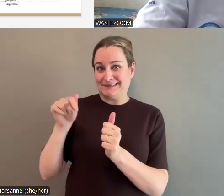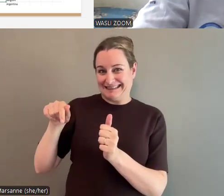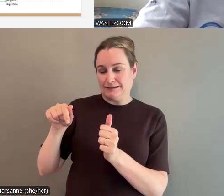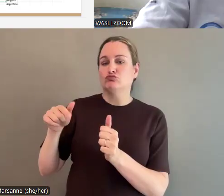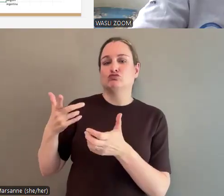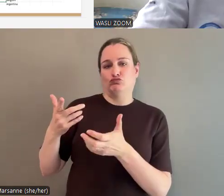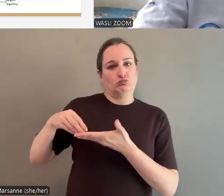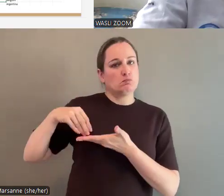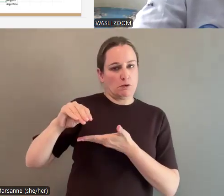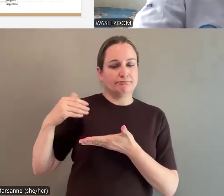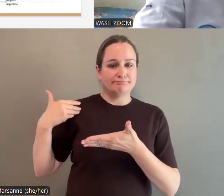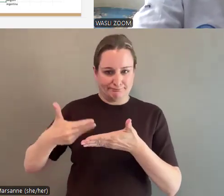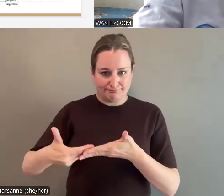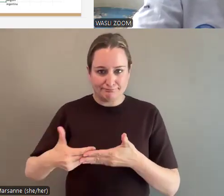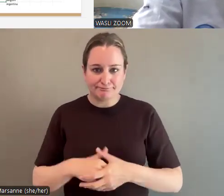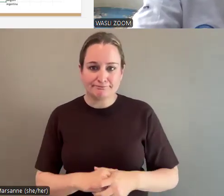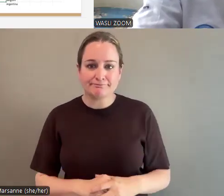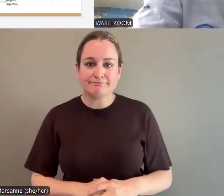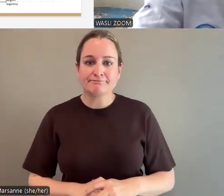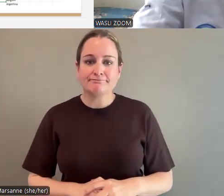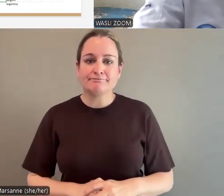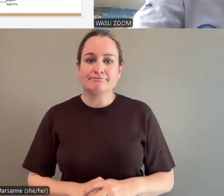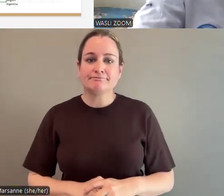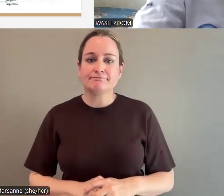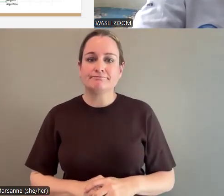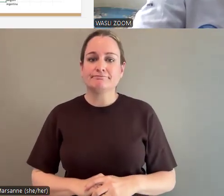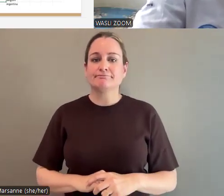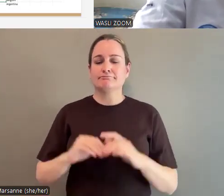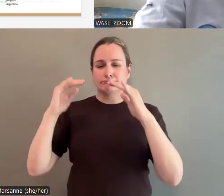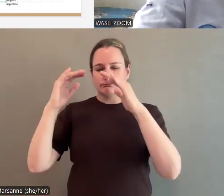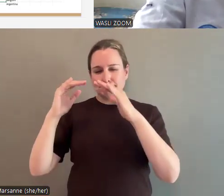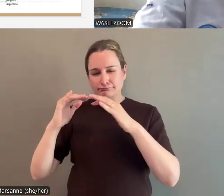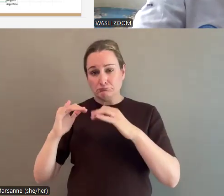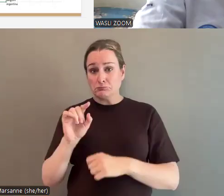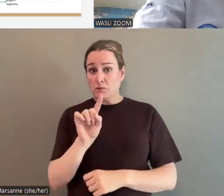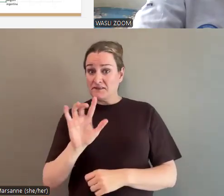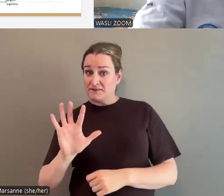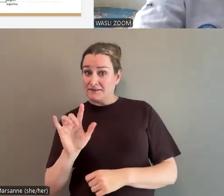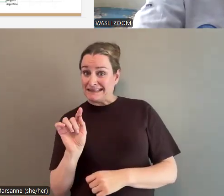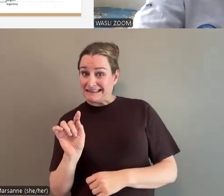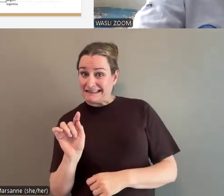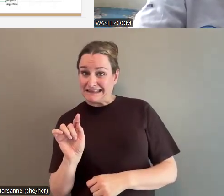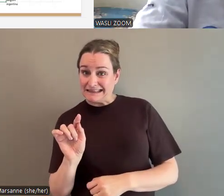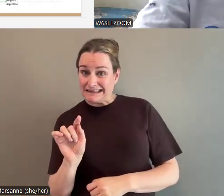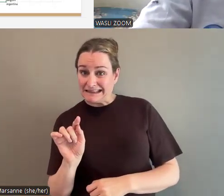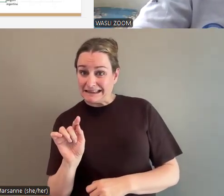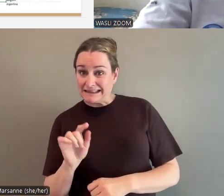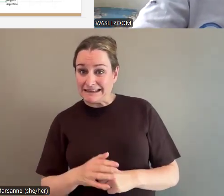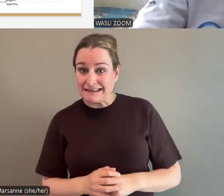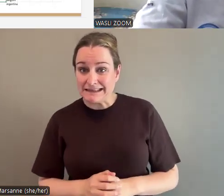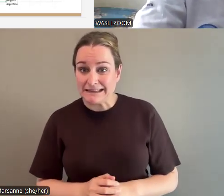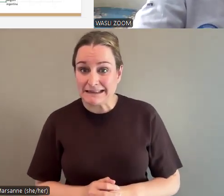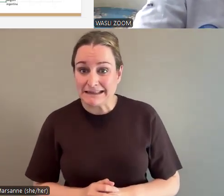have paid their dues up to date. In number 15, we have the